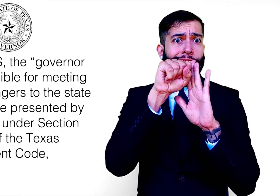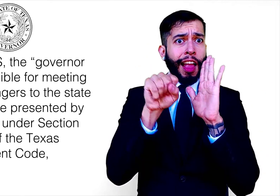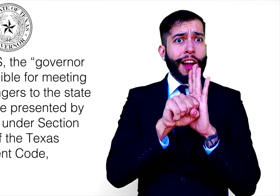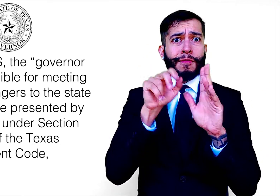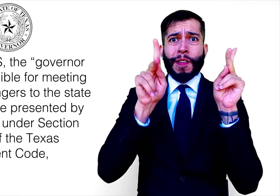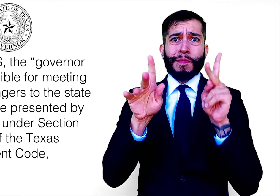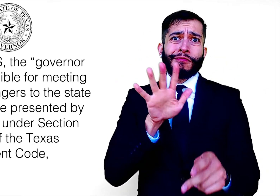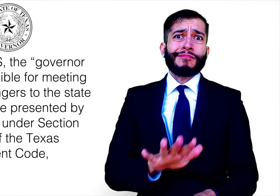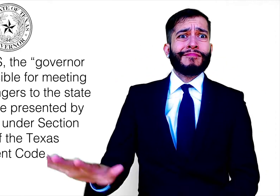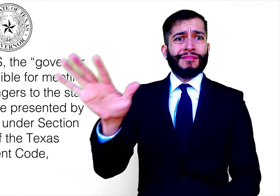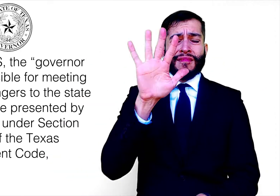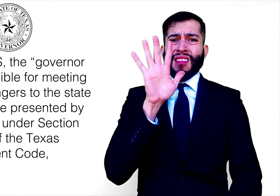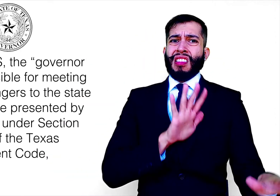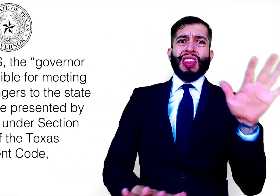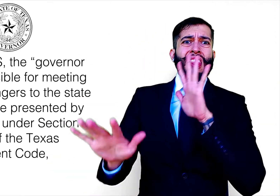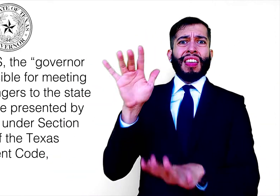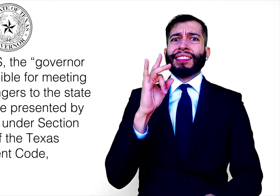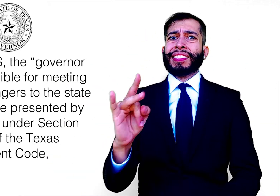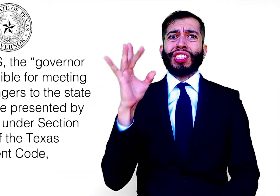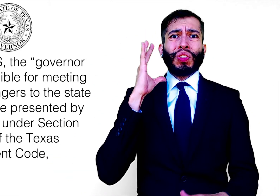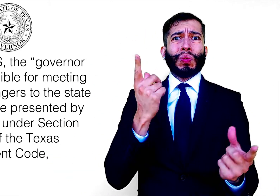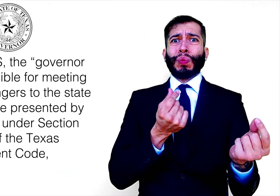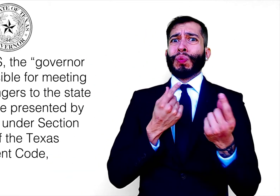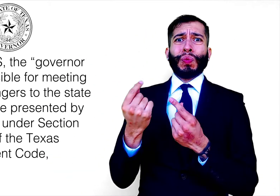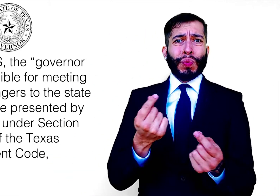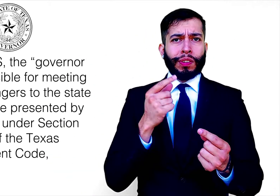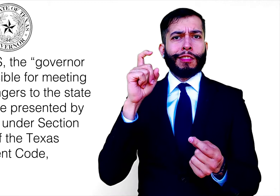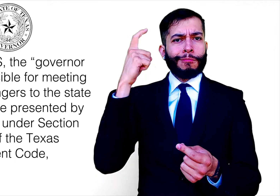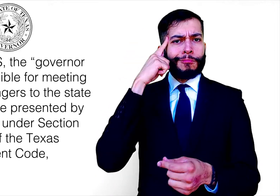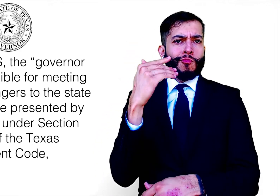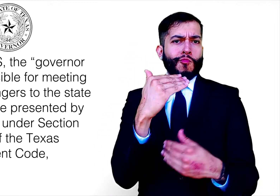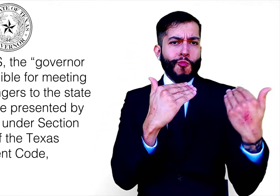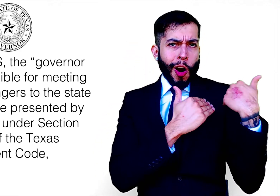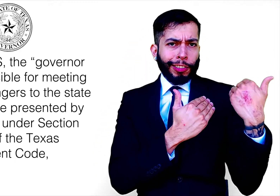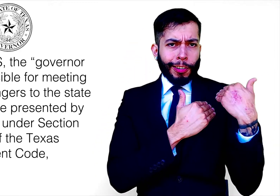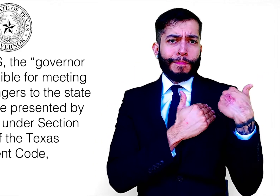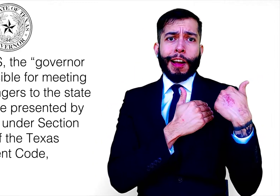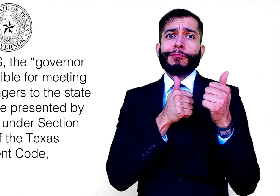the dangers to the state and people presented by disasters under Section